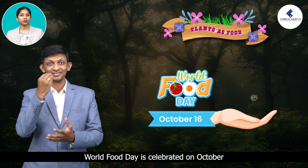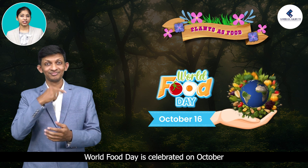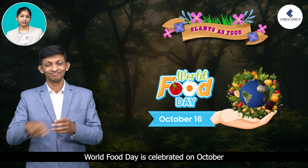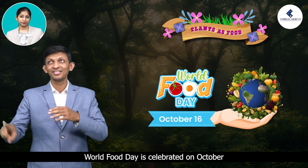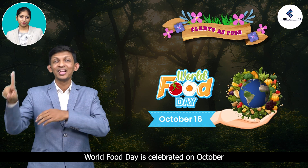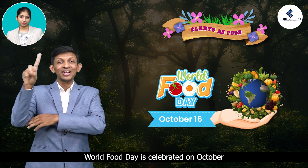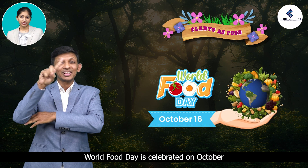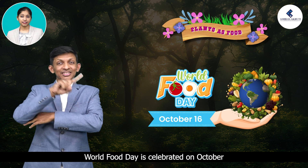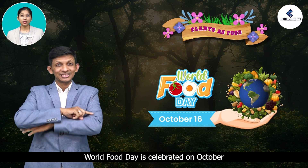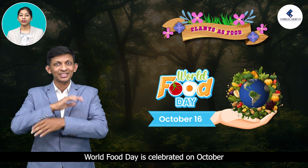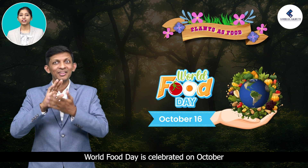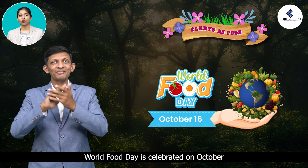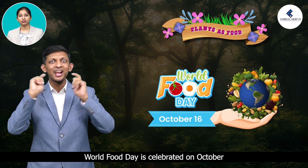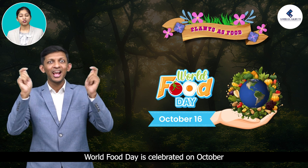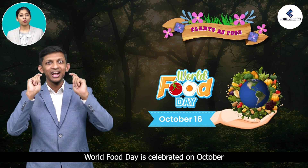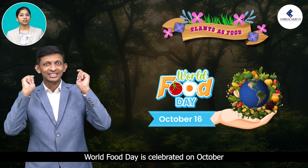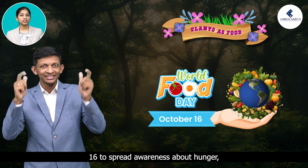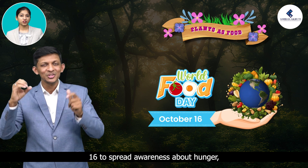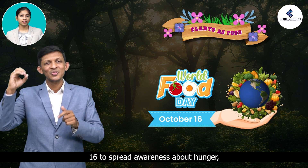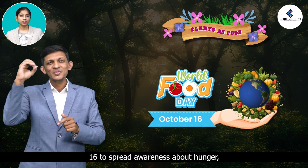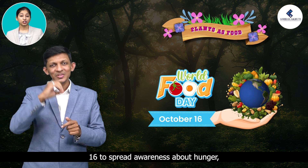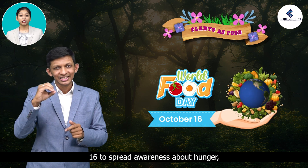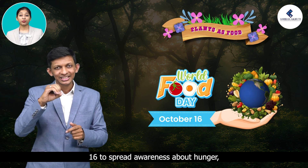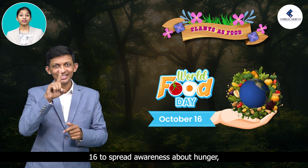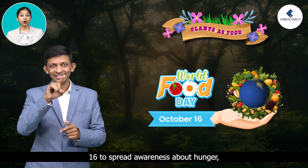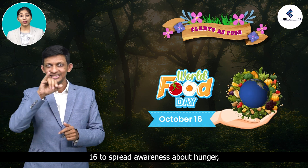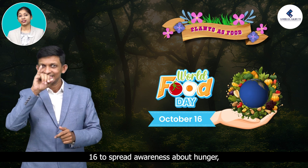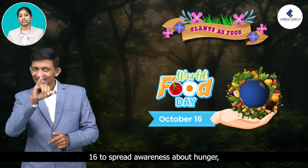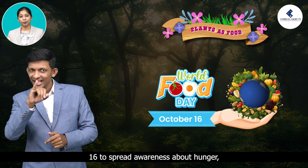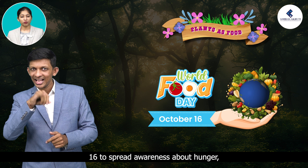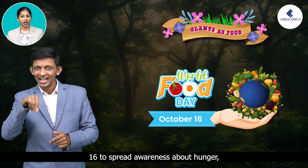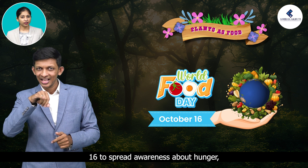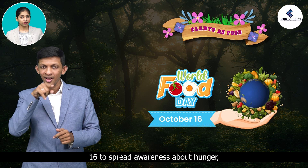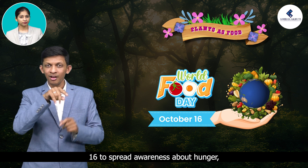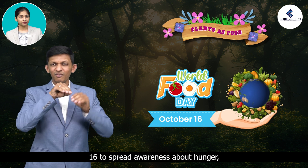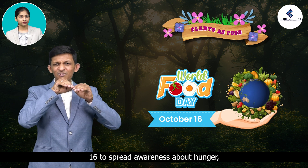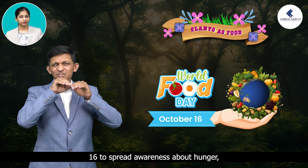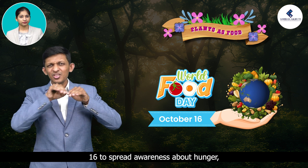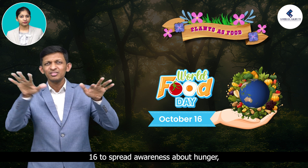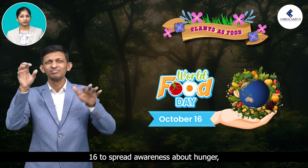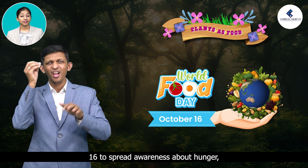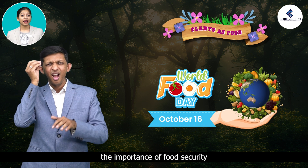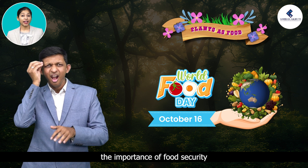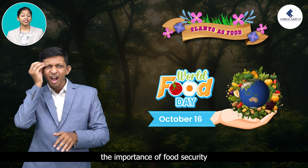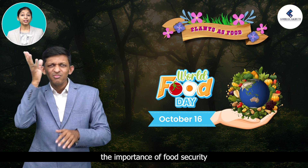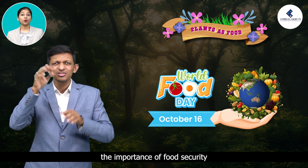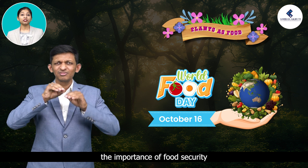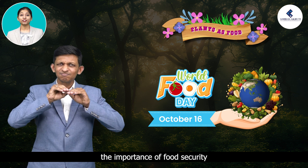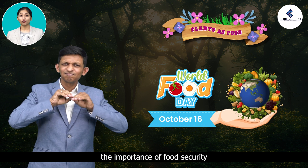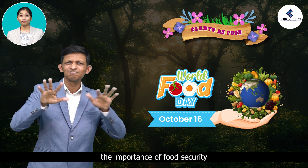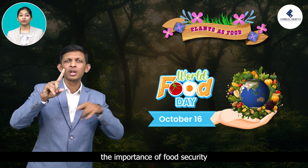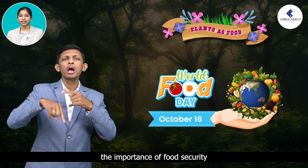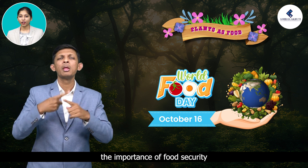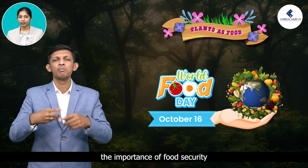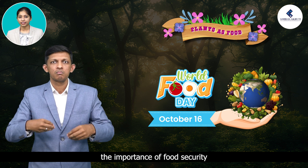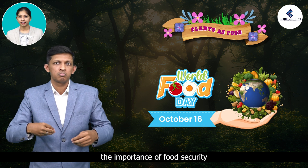World Food Day is celebrated on October 16 to spread awareness about hunger and the